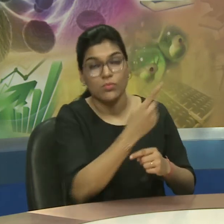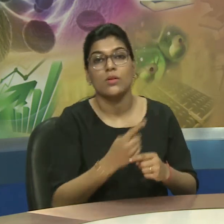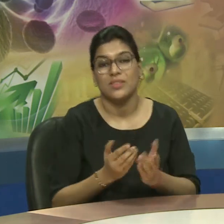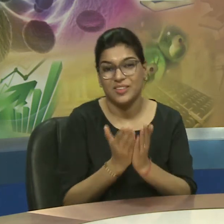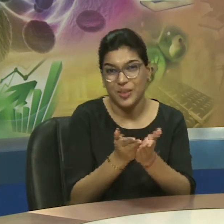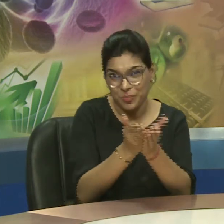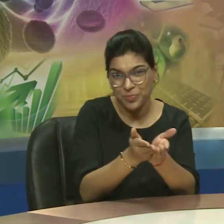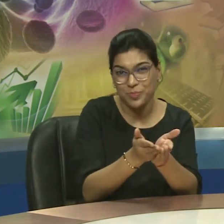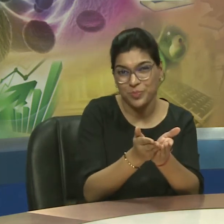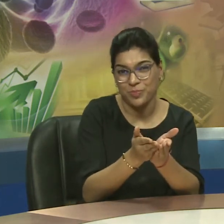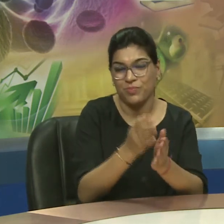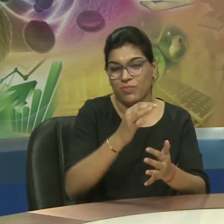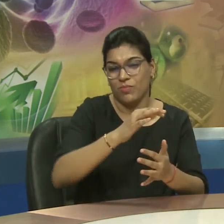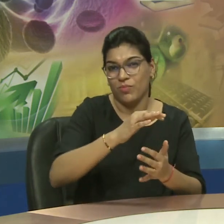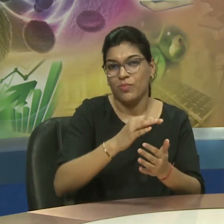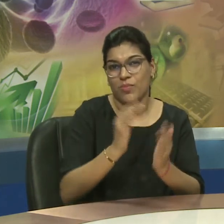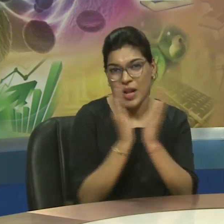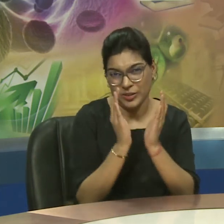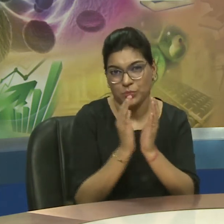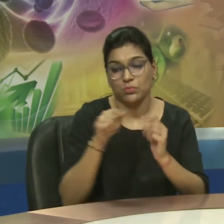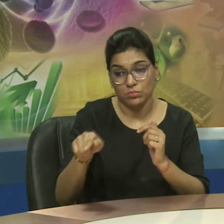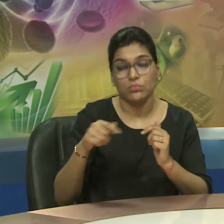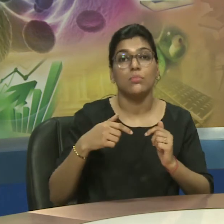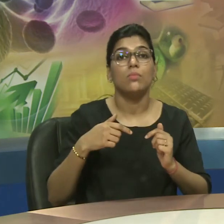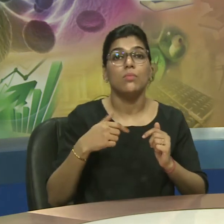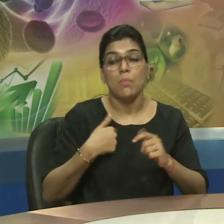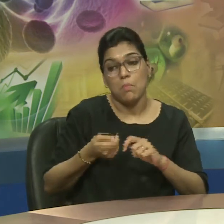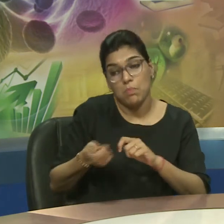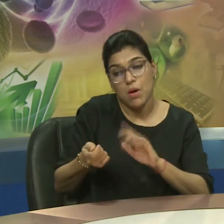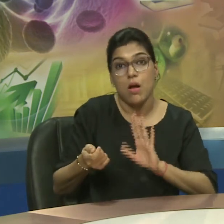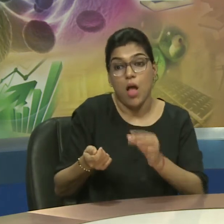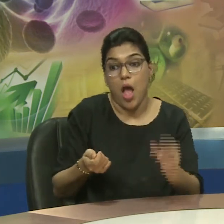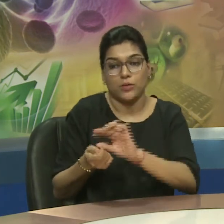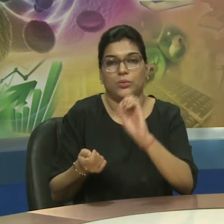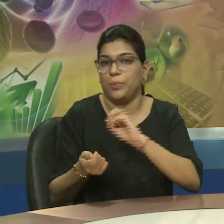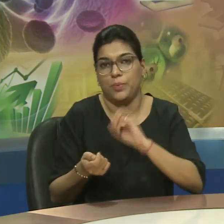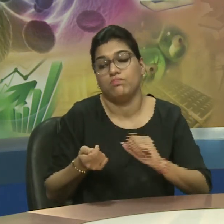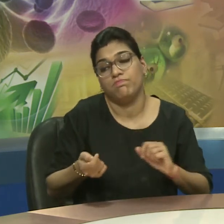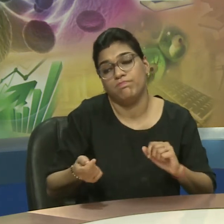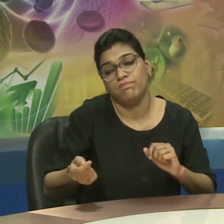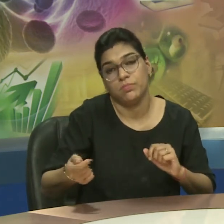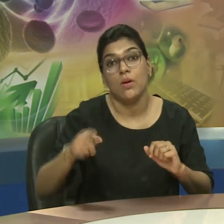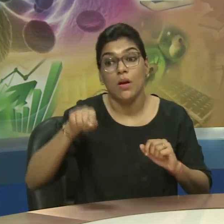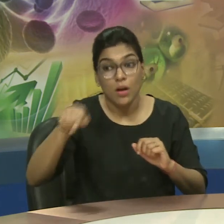amount insured. More the amount insured, more premium will be added.